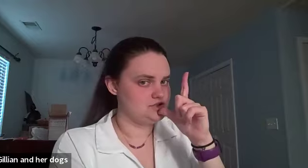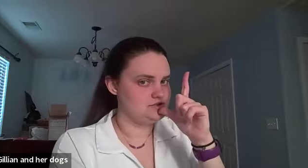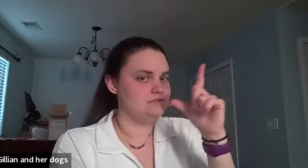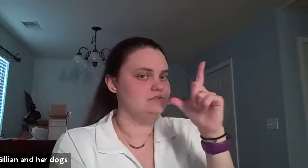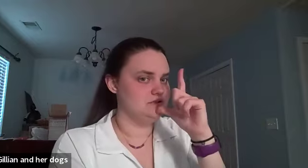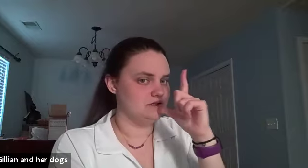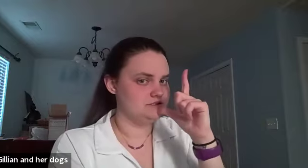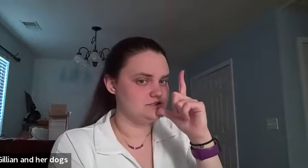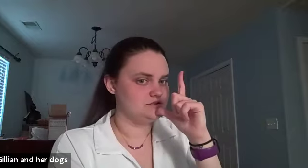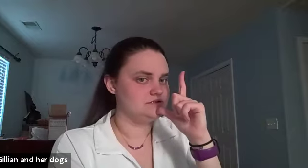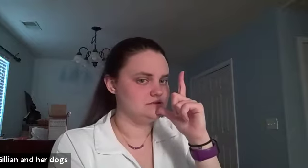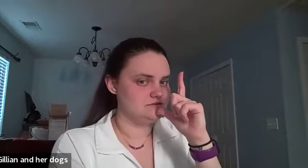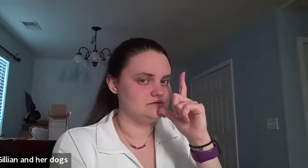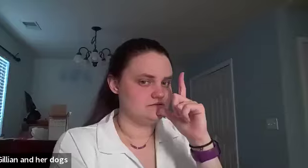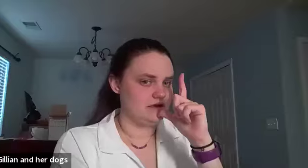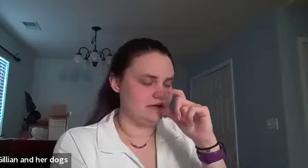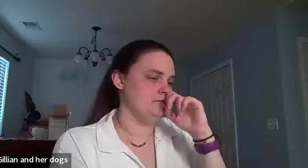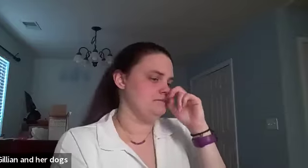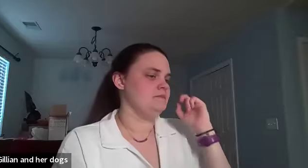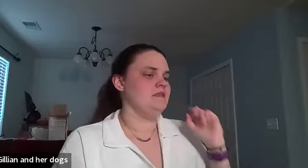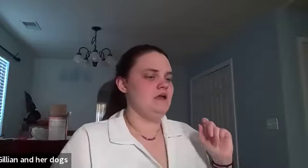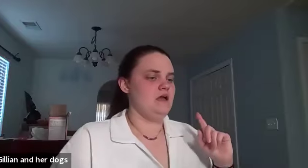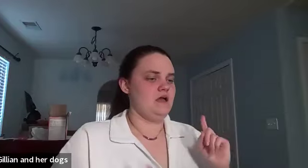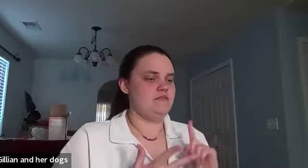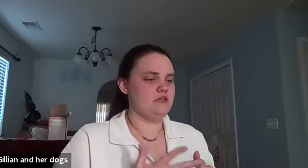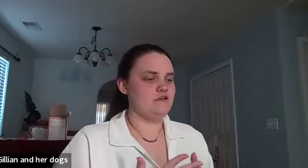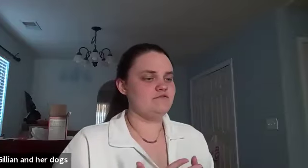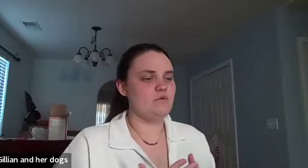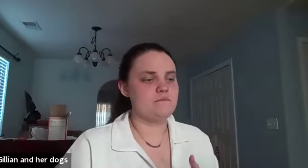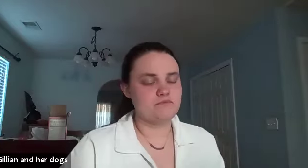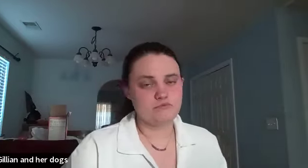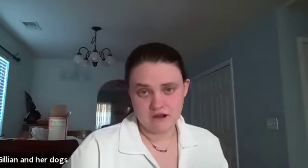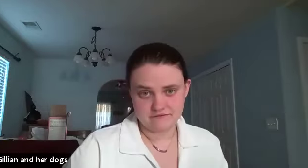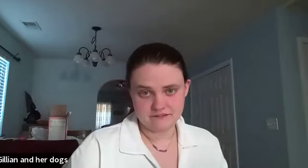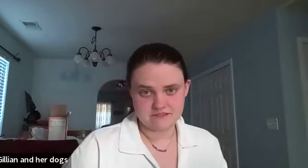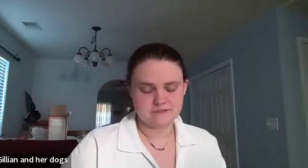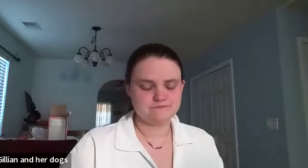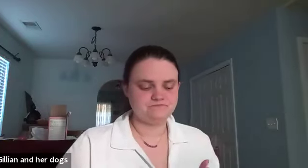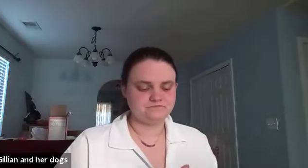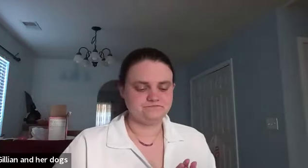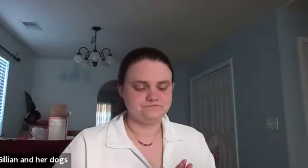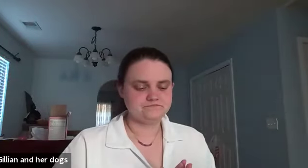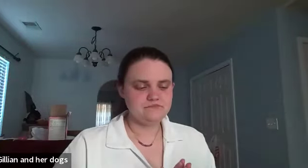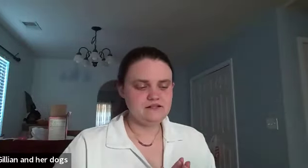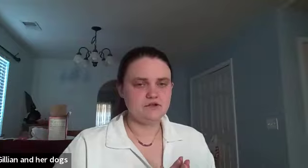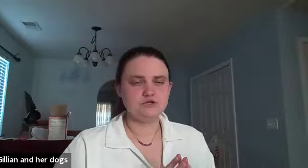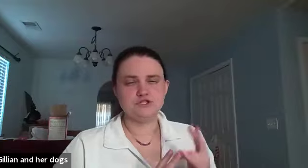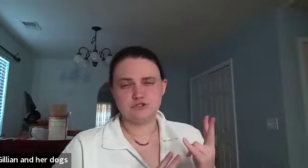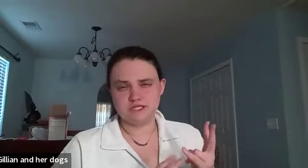lunch, lunch. Okay. And then for breakfast, there are two ways